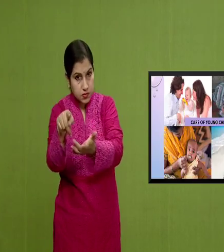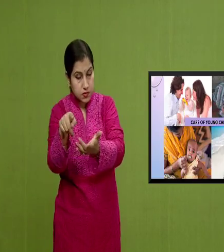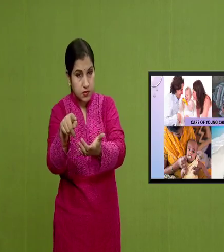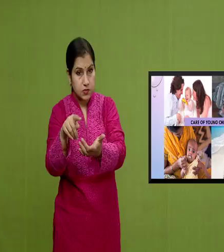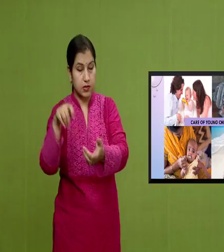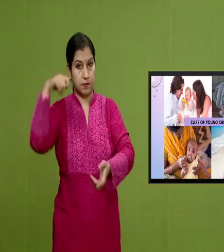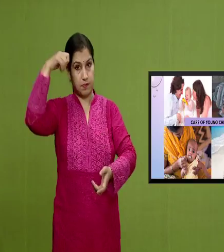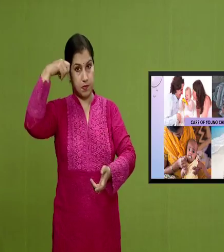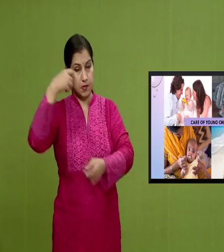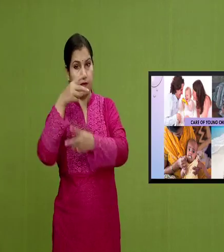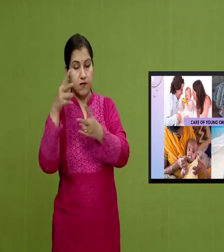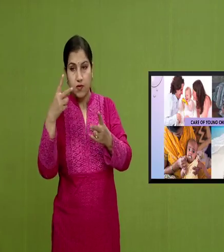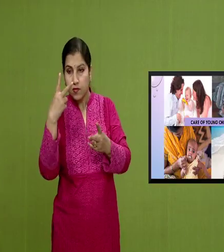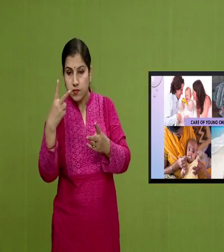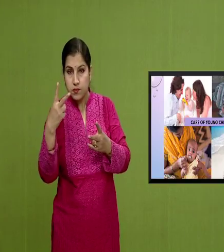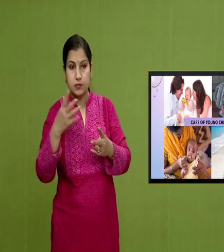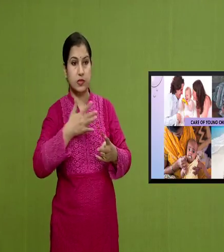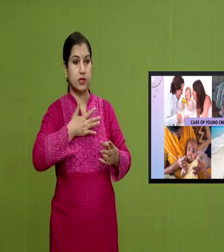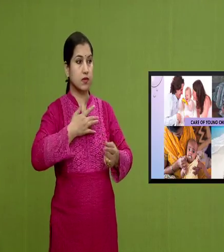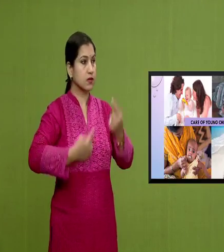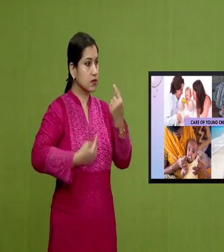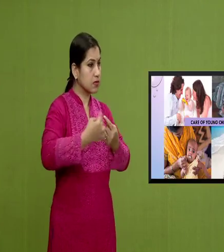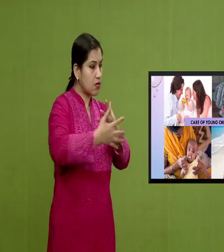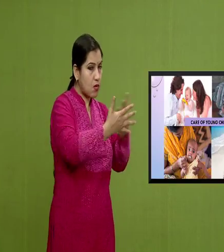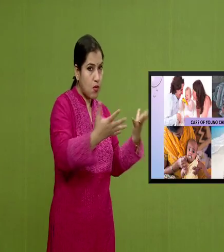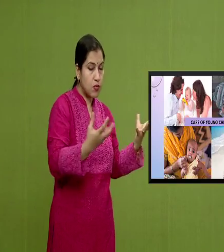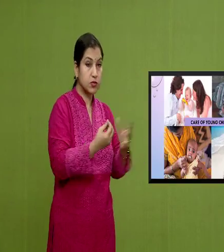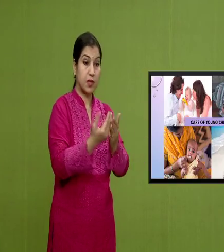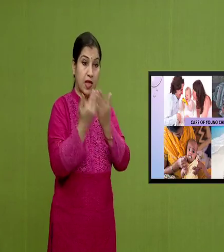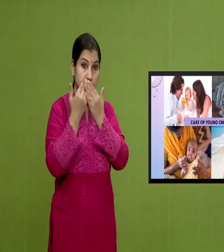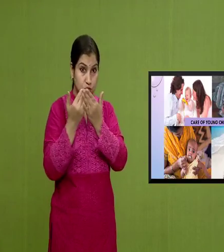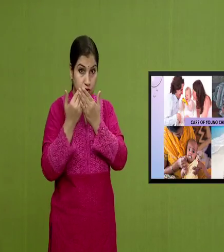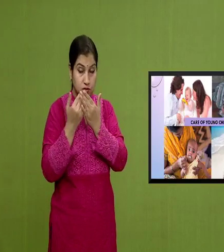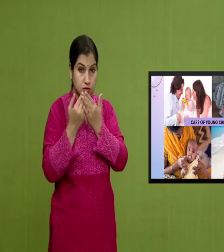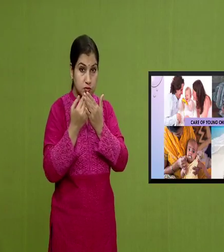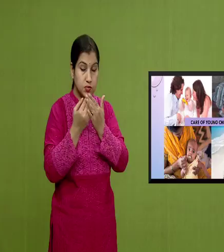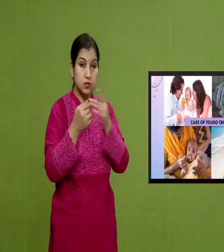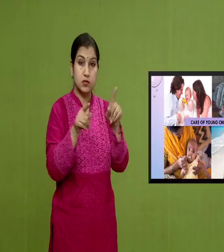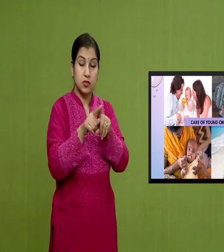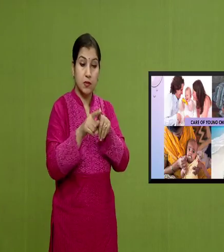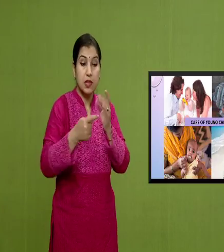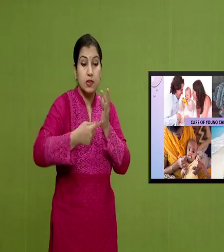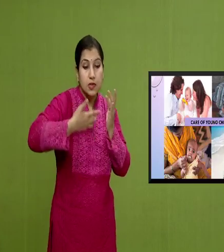media, greenery, education, and training,